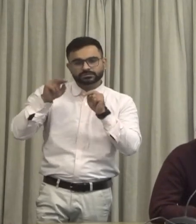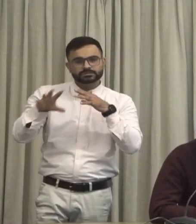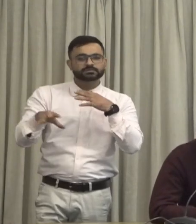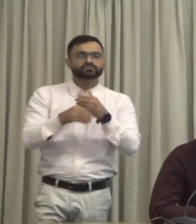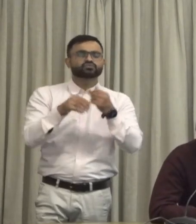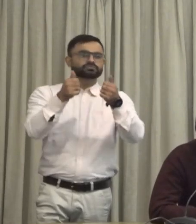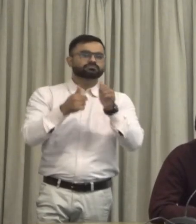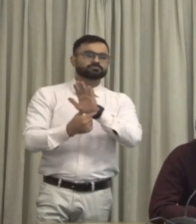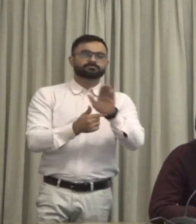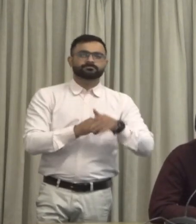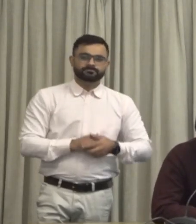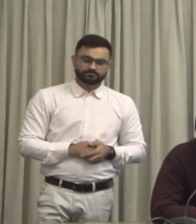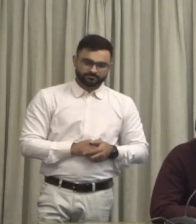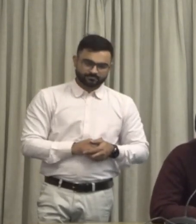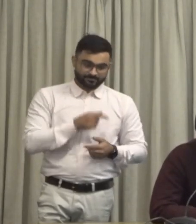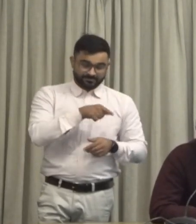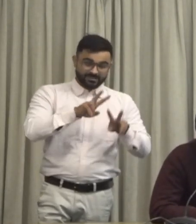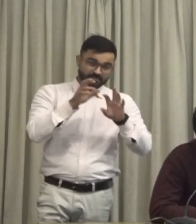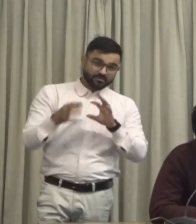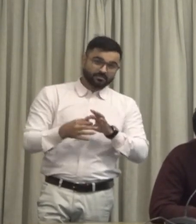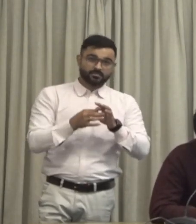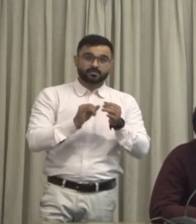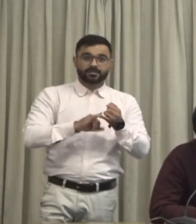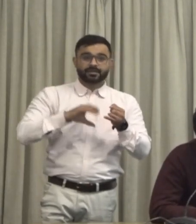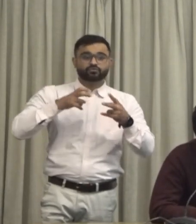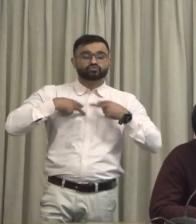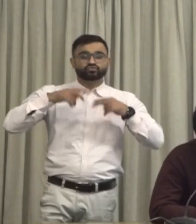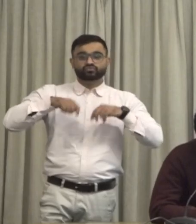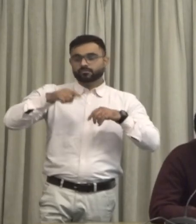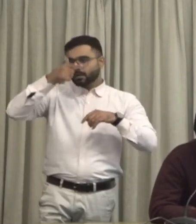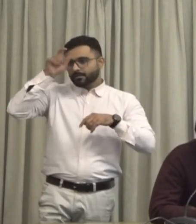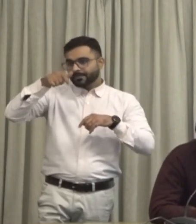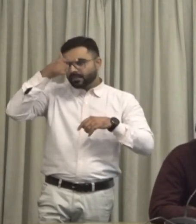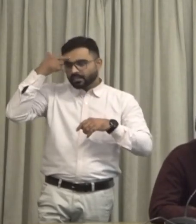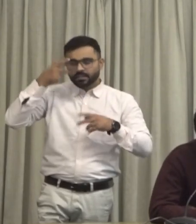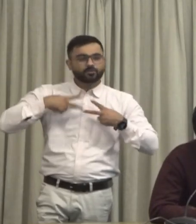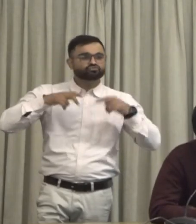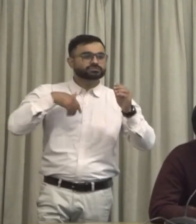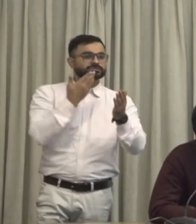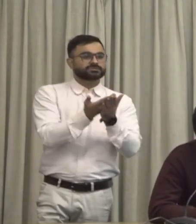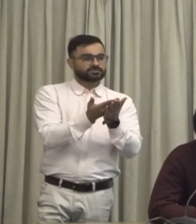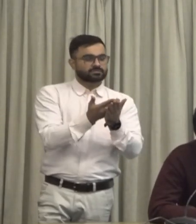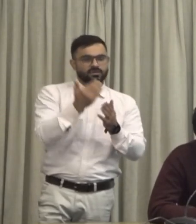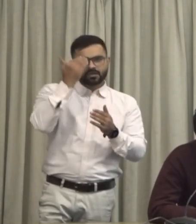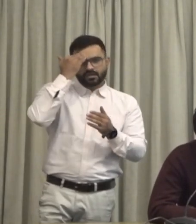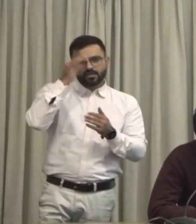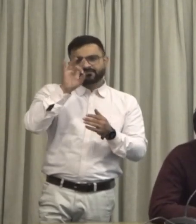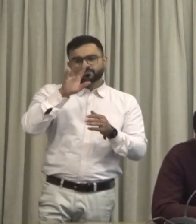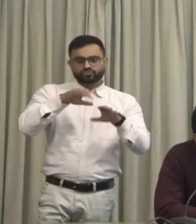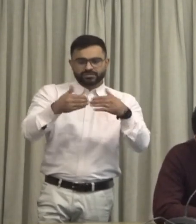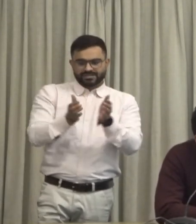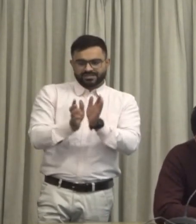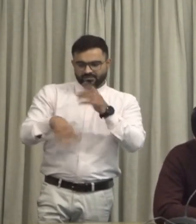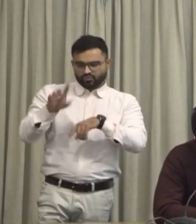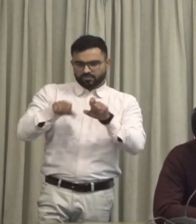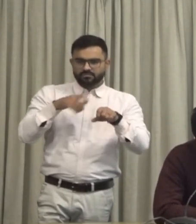out. This case in Supreme Court, that person was very fortunate it reached the Supreme Court. Yeah. I know 50 people in my community. I know